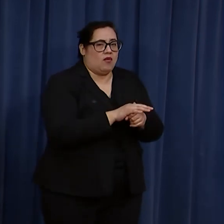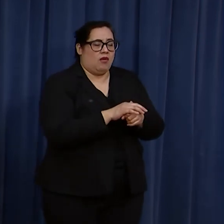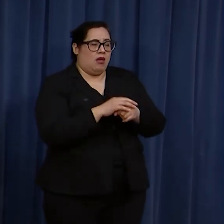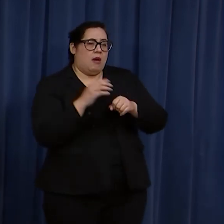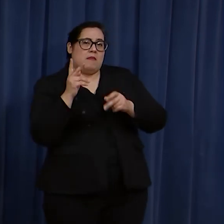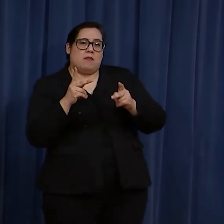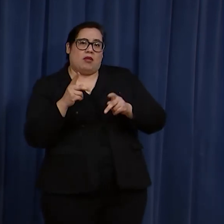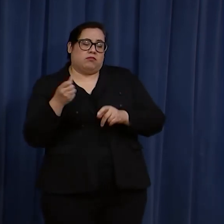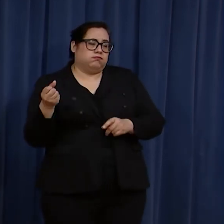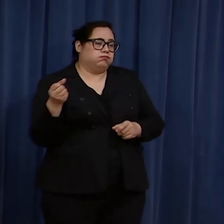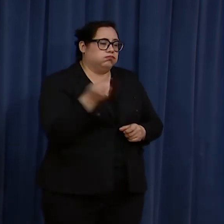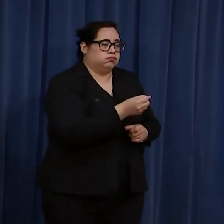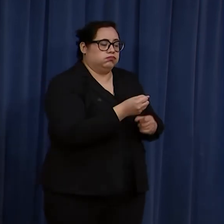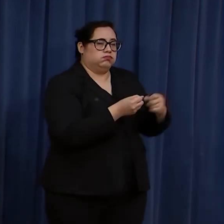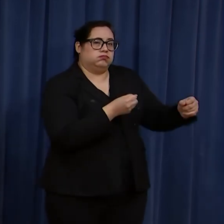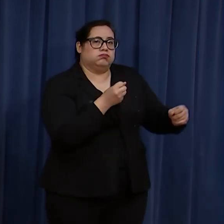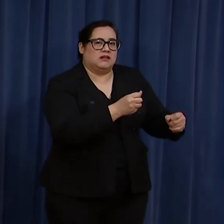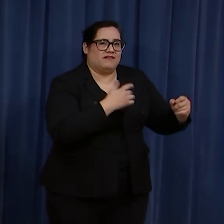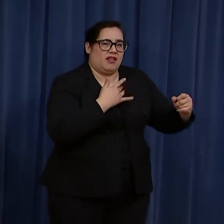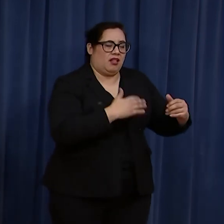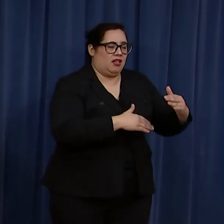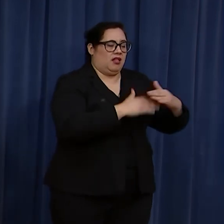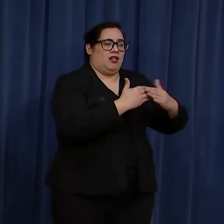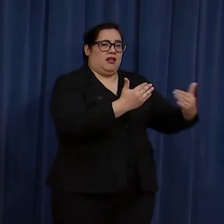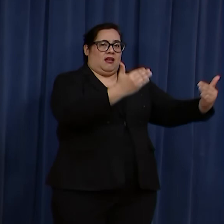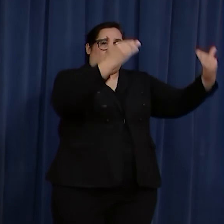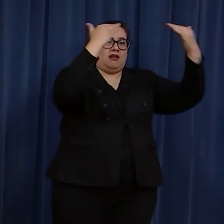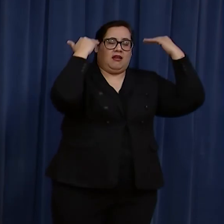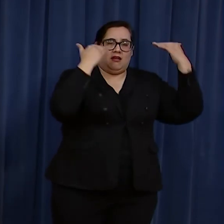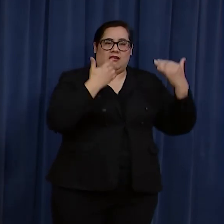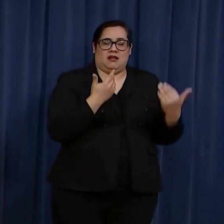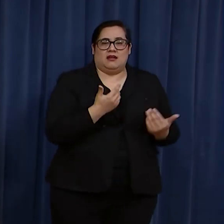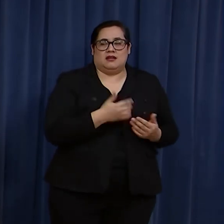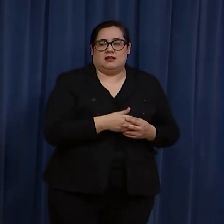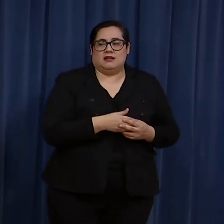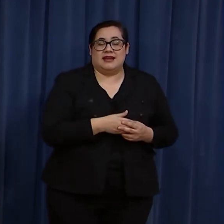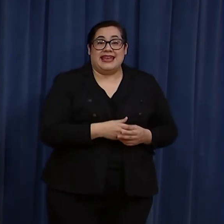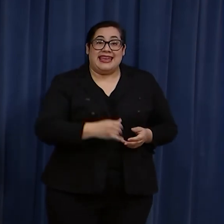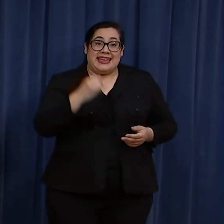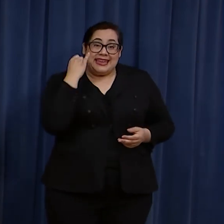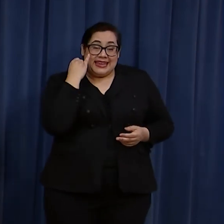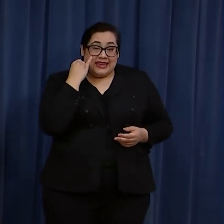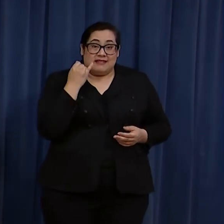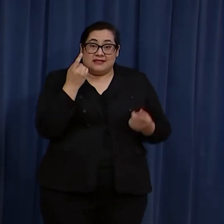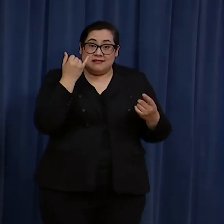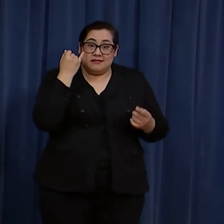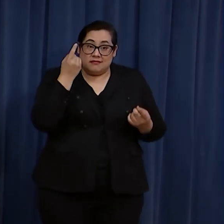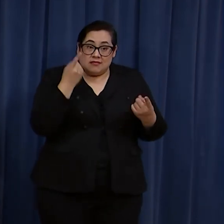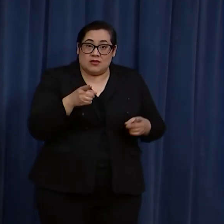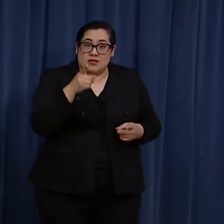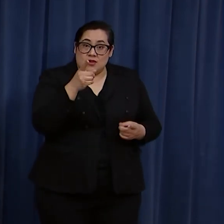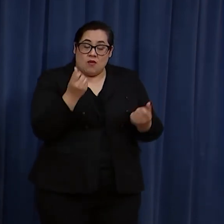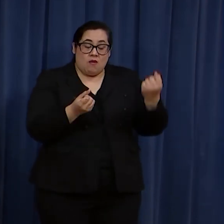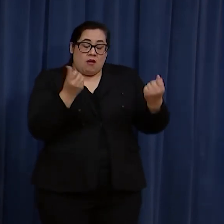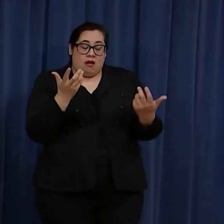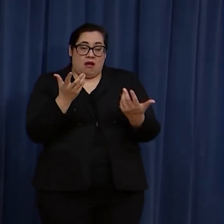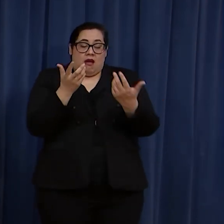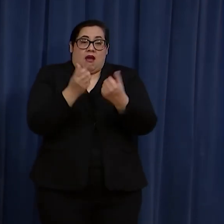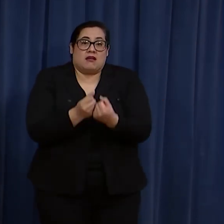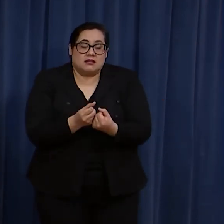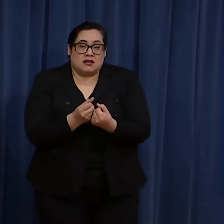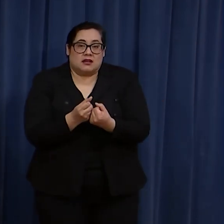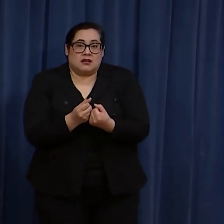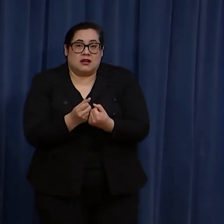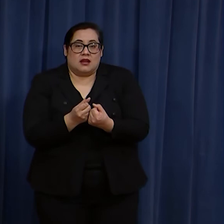hospitales abrumados al máximo de su capacidad. Si tiene un accidente de coche, ya